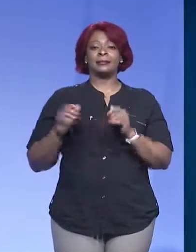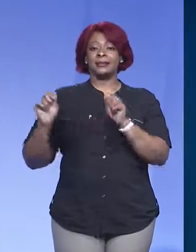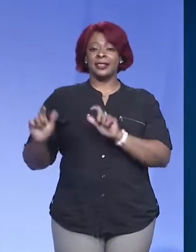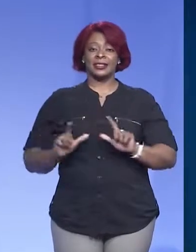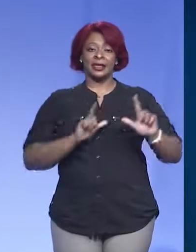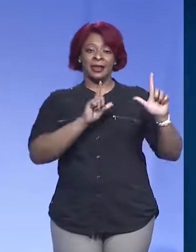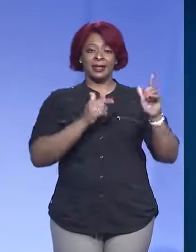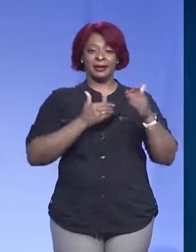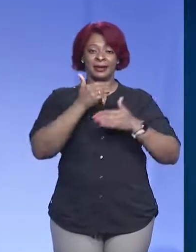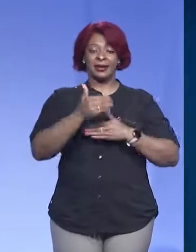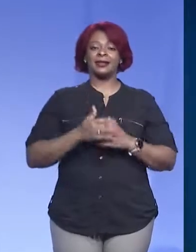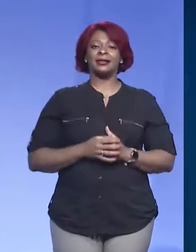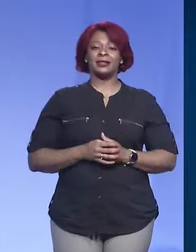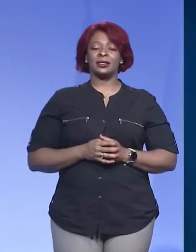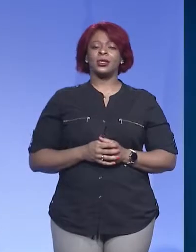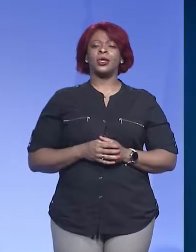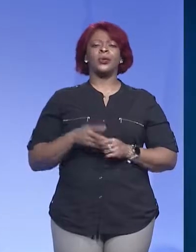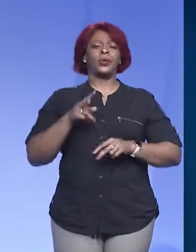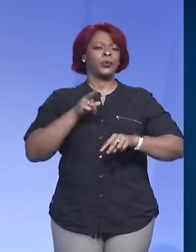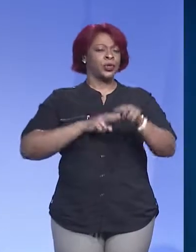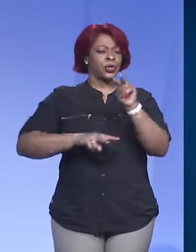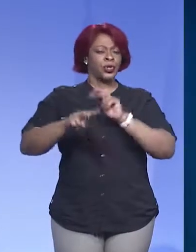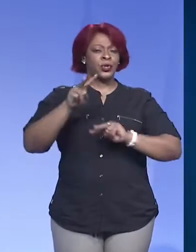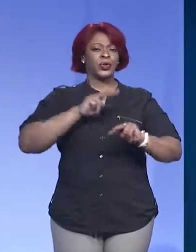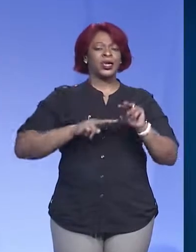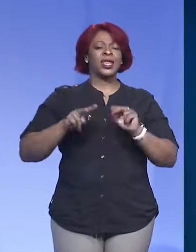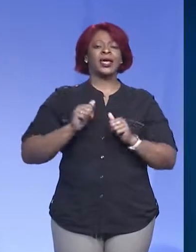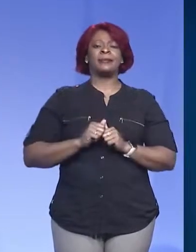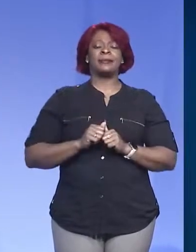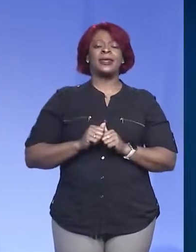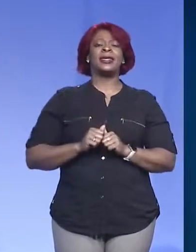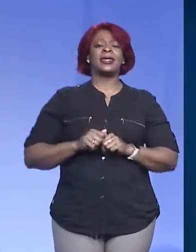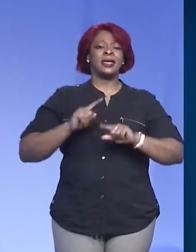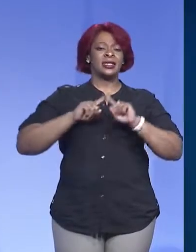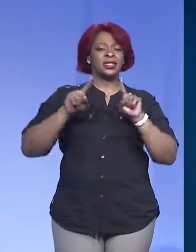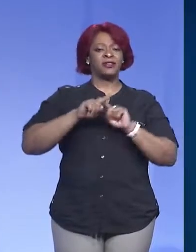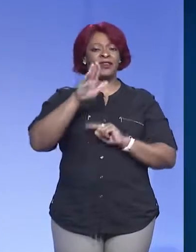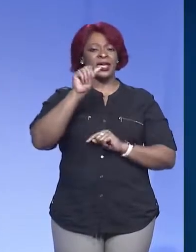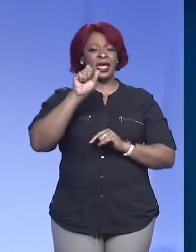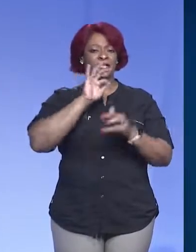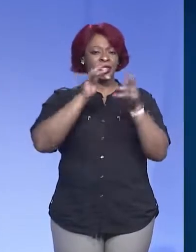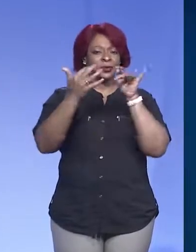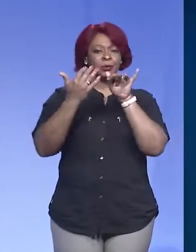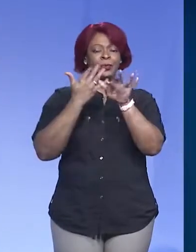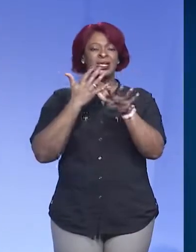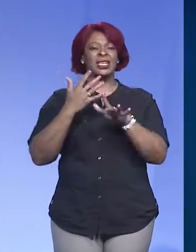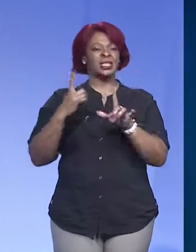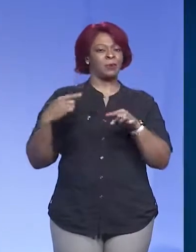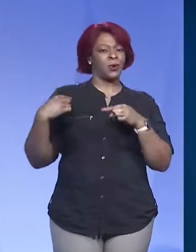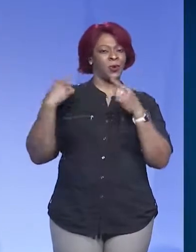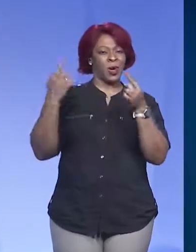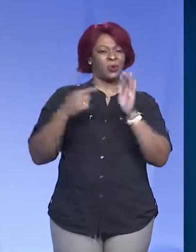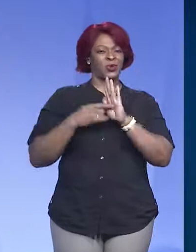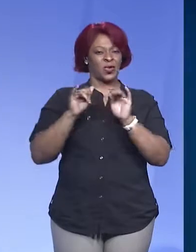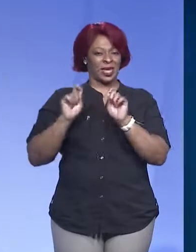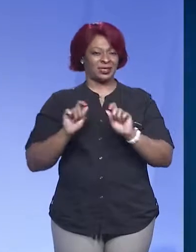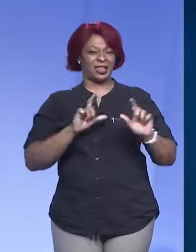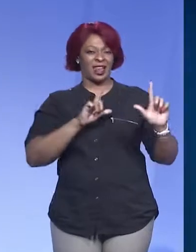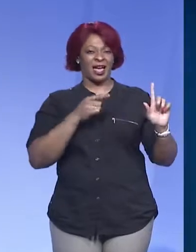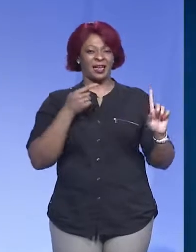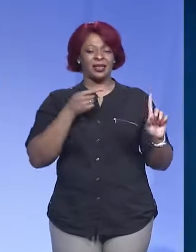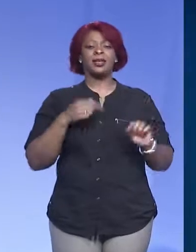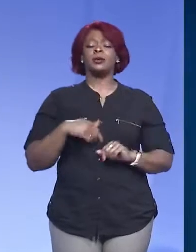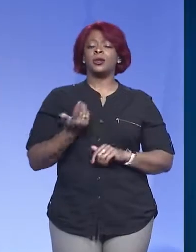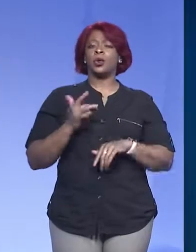please. When we look at the distribution of cases overall, it's been a little while since we showed this slide,